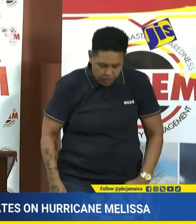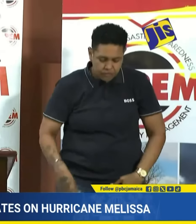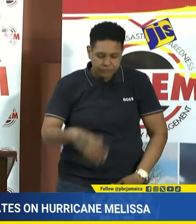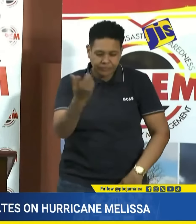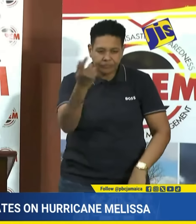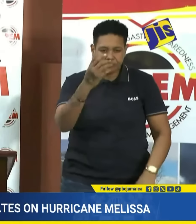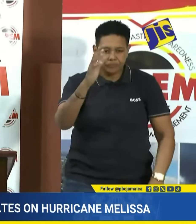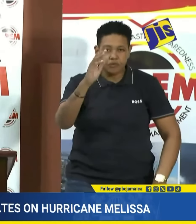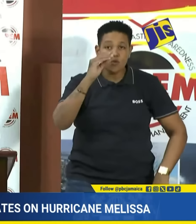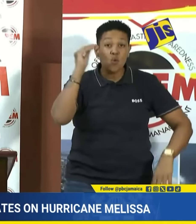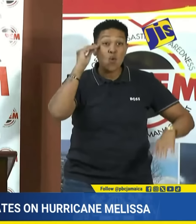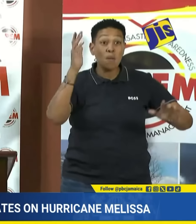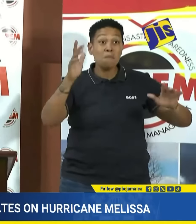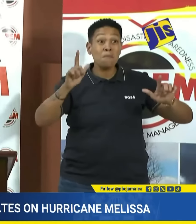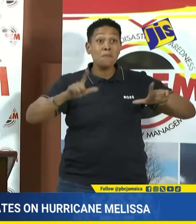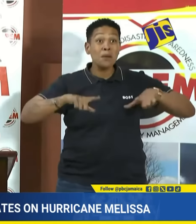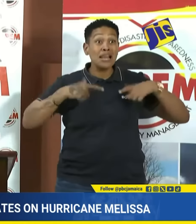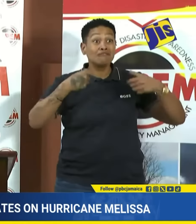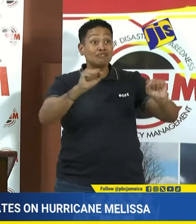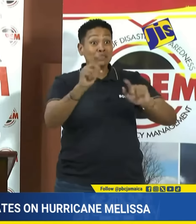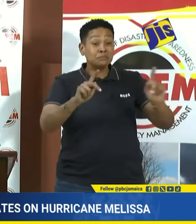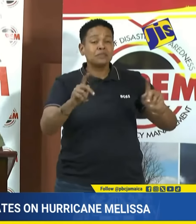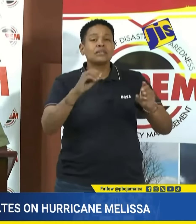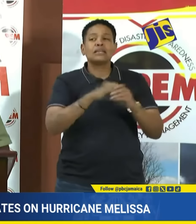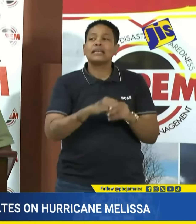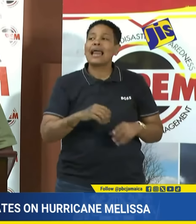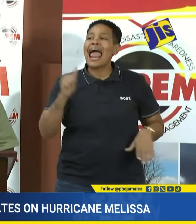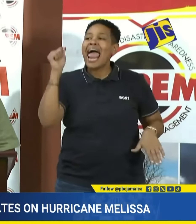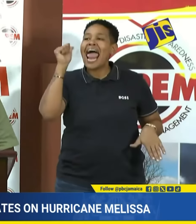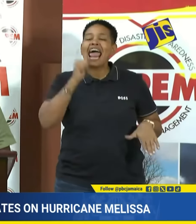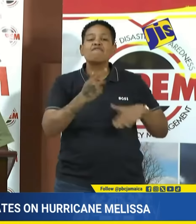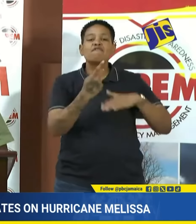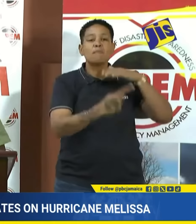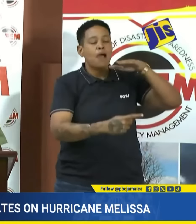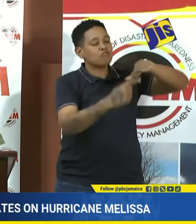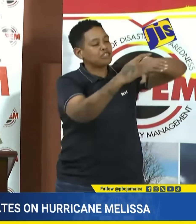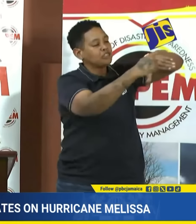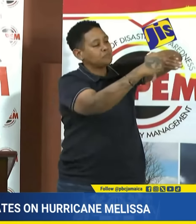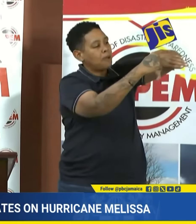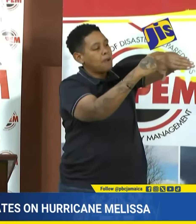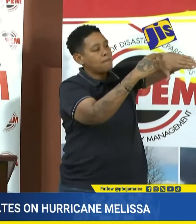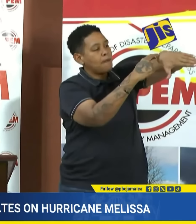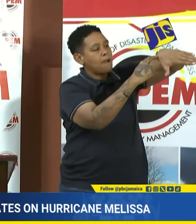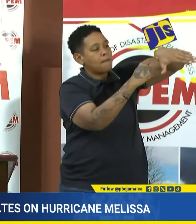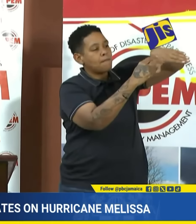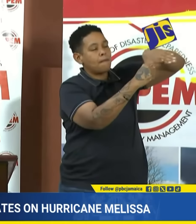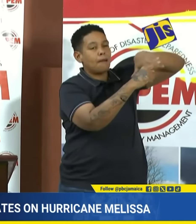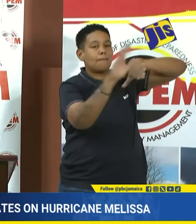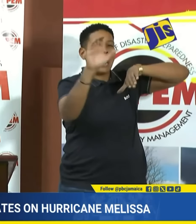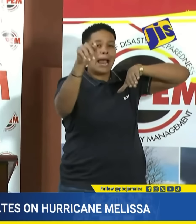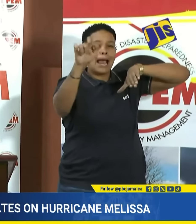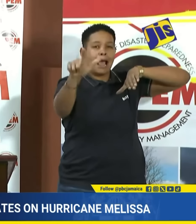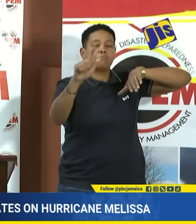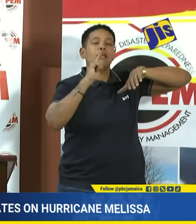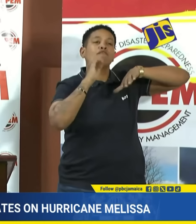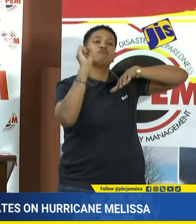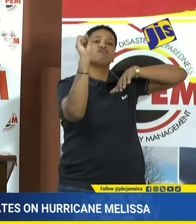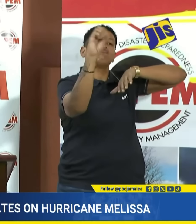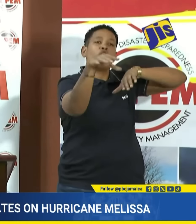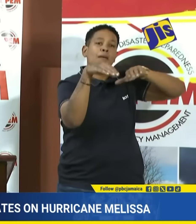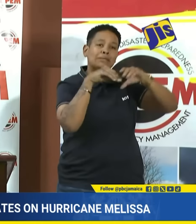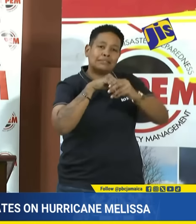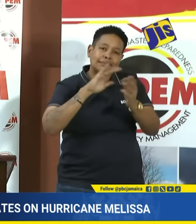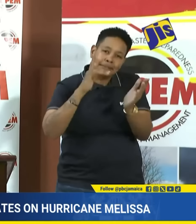The homeless shelters are situated in every parish capital. So we have drop-in